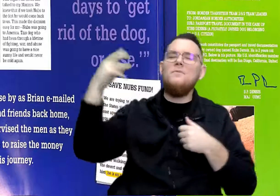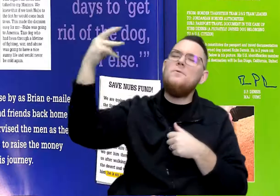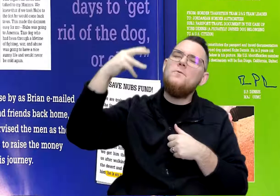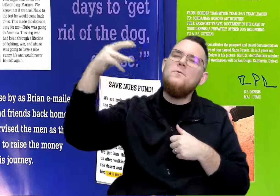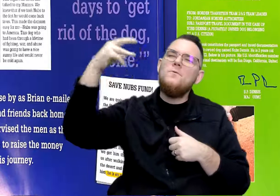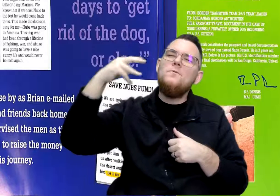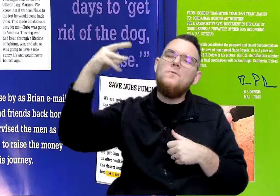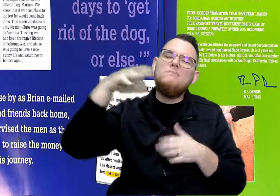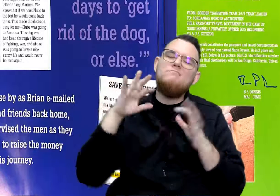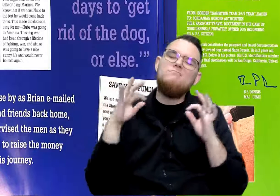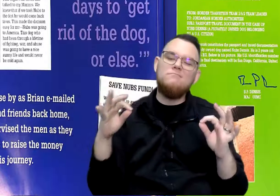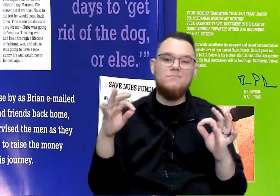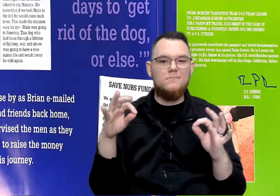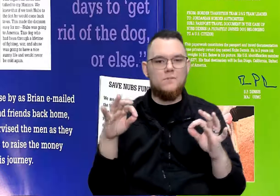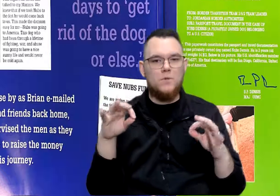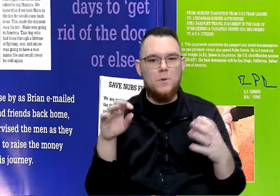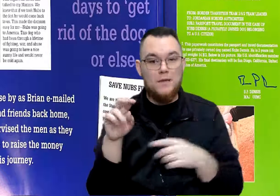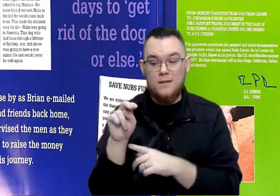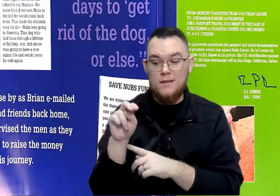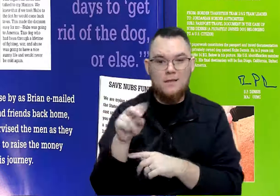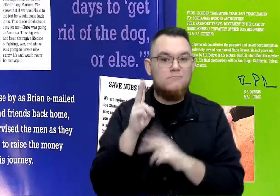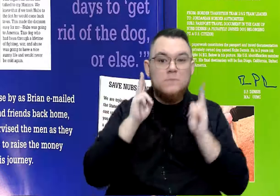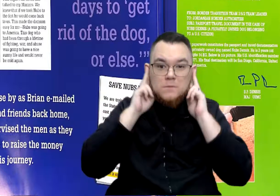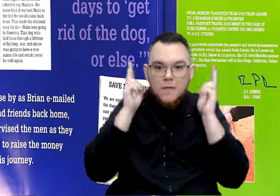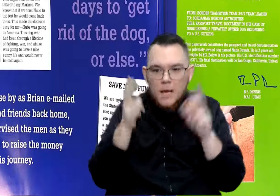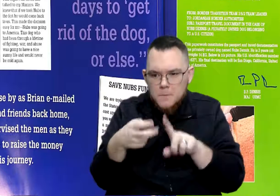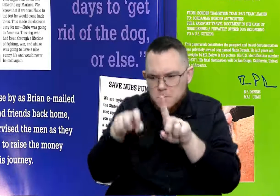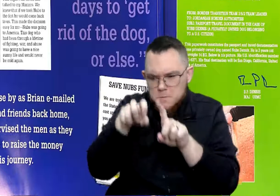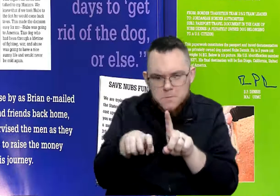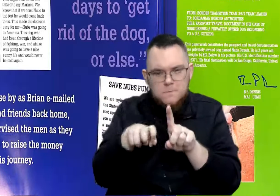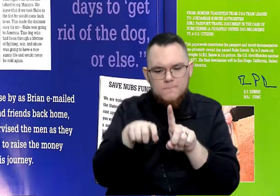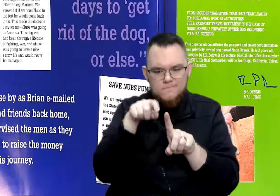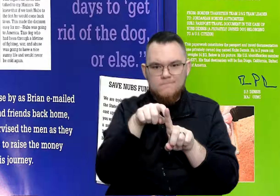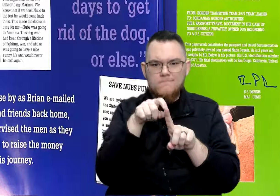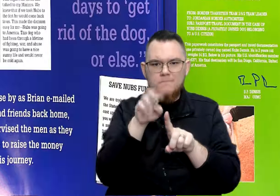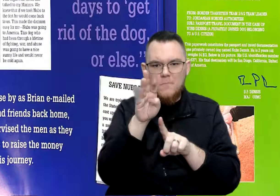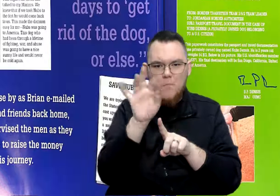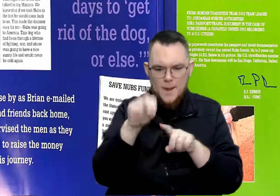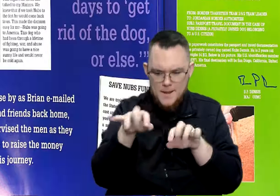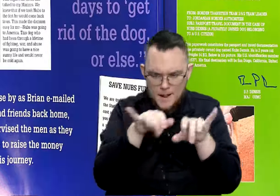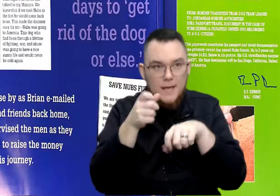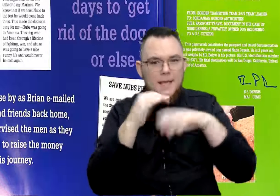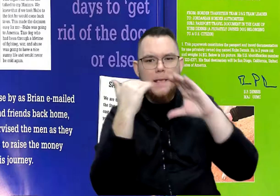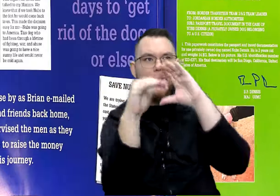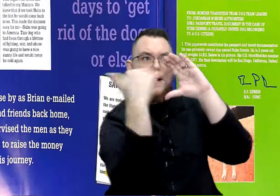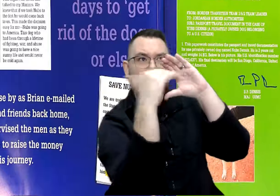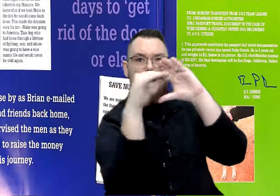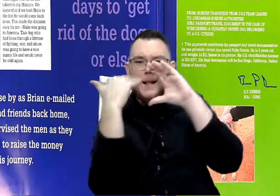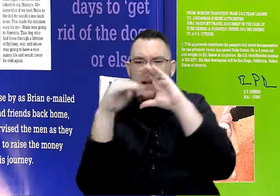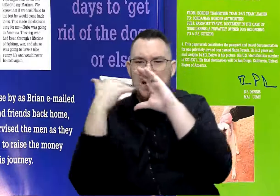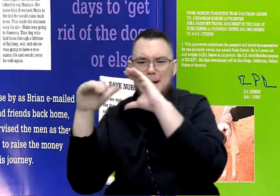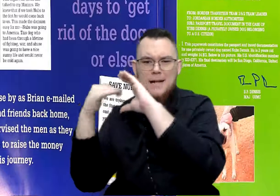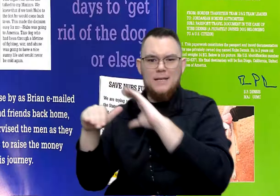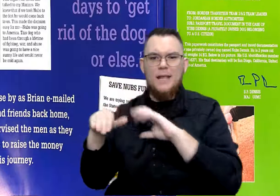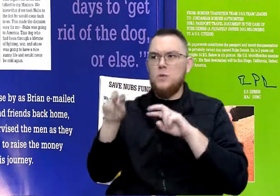Nubs sat close by as Brian emailed his family and friends back home, and he supervised the men as they put up flyers to raise the